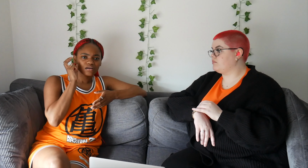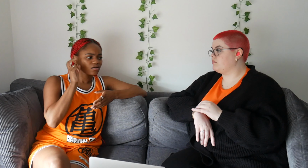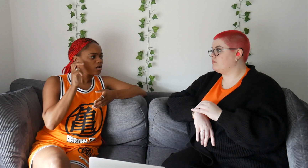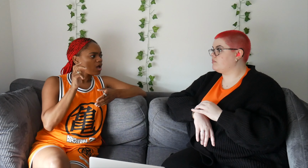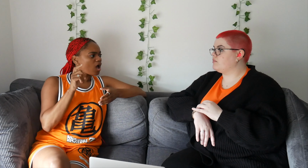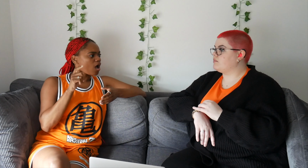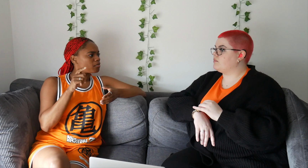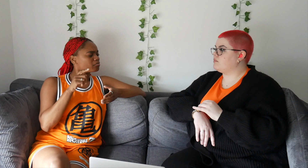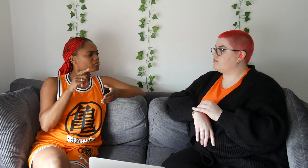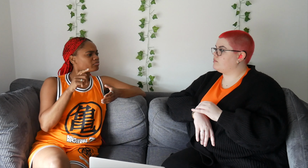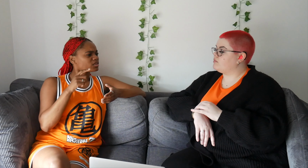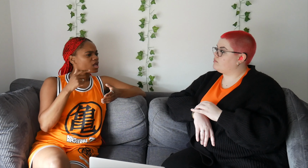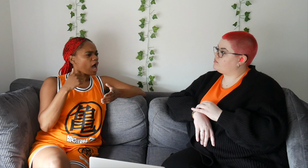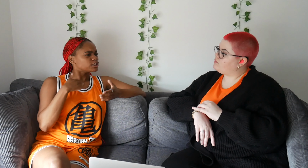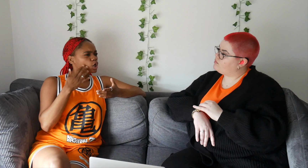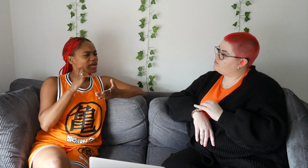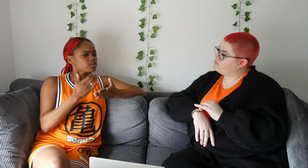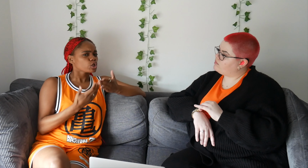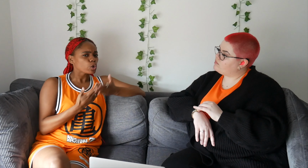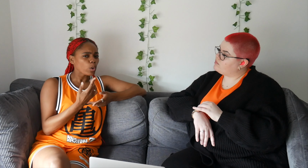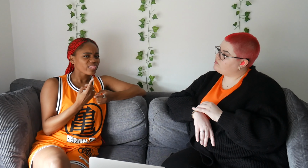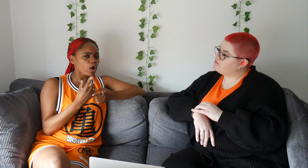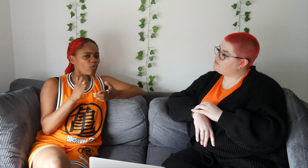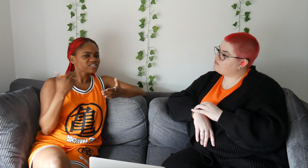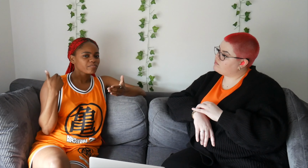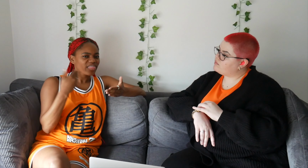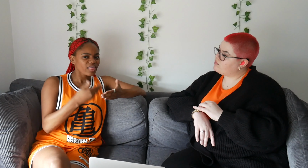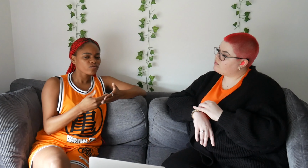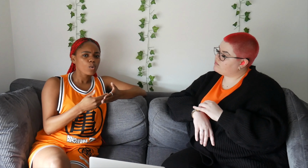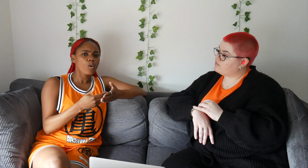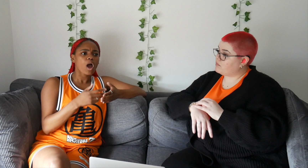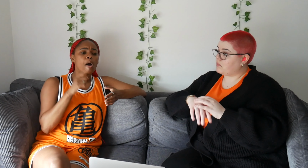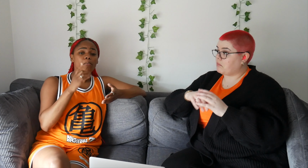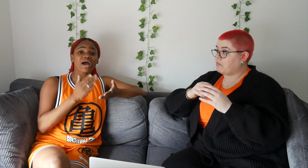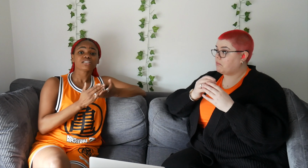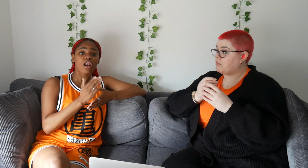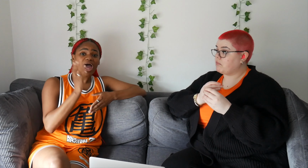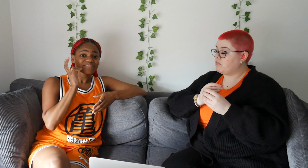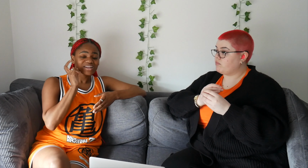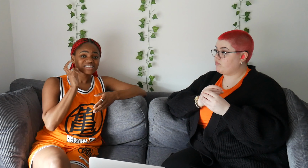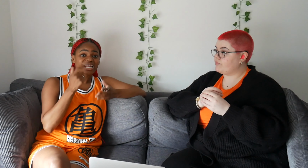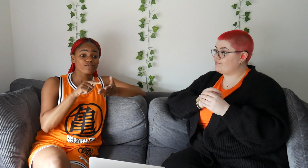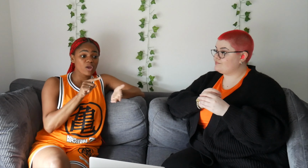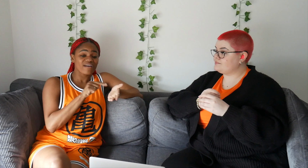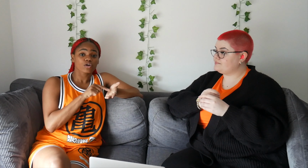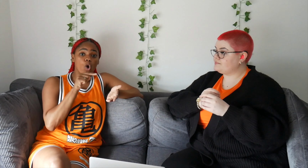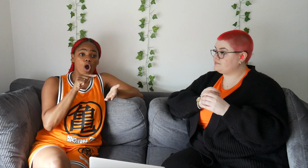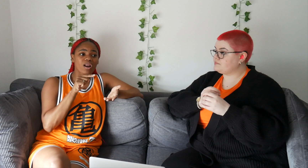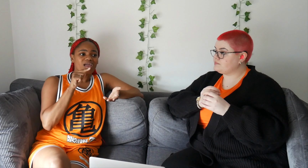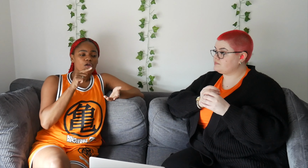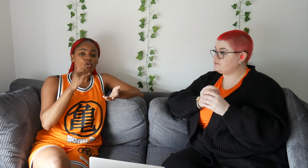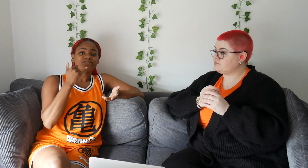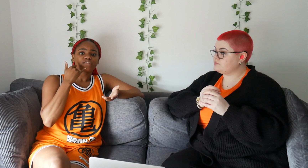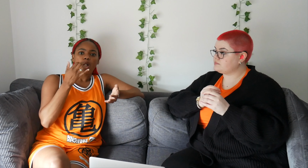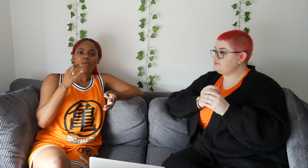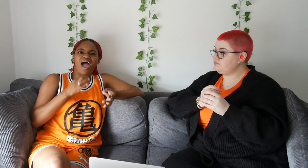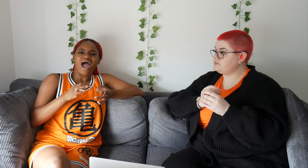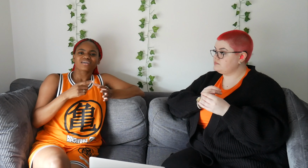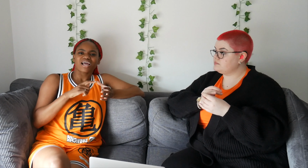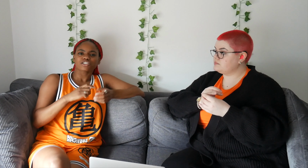listen feature. I don't know if it's a new thing or if it's been there for a while, but it's a live listen. If you